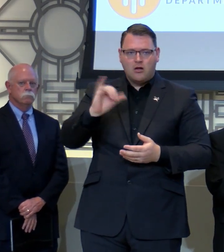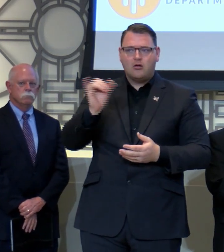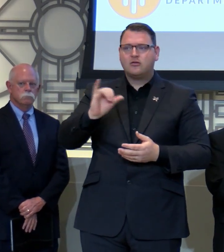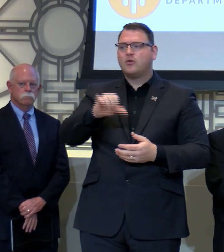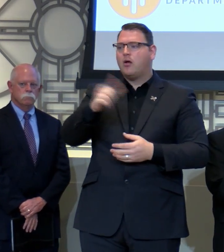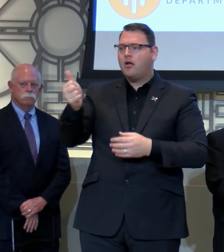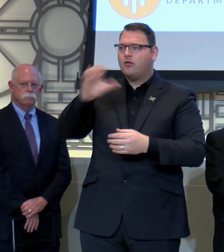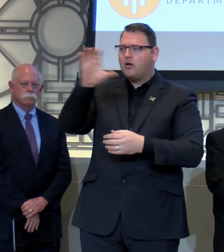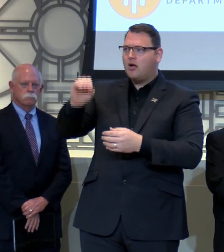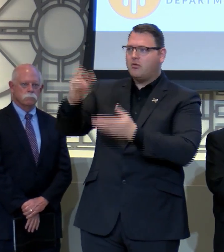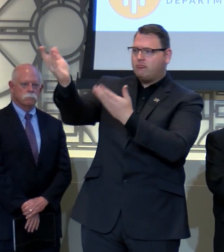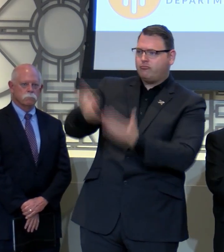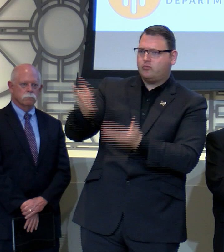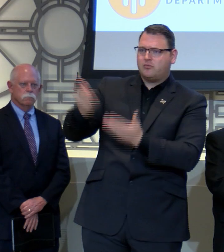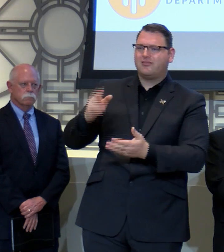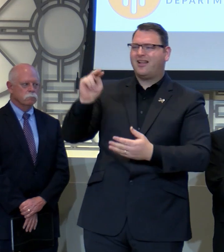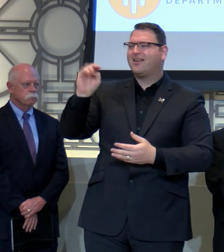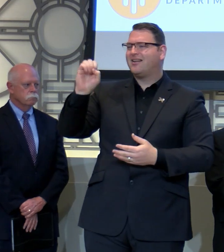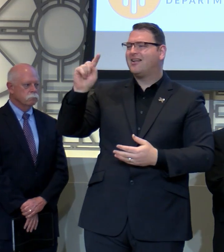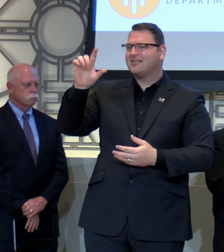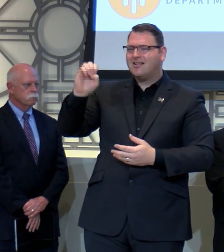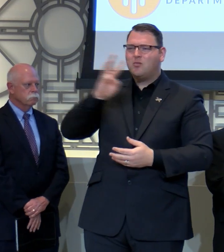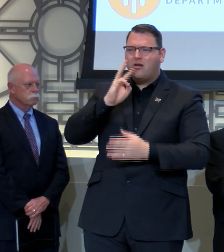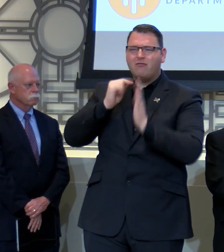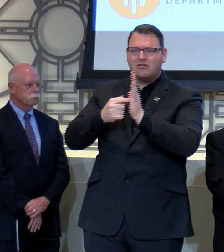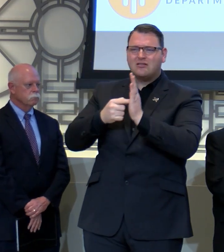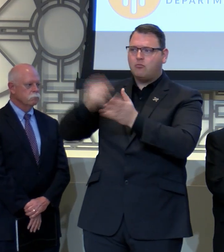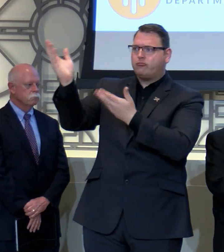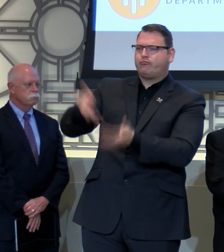becomes available, like Nestle Waters. Our meat